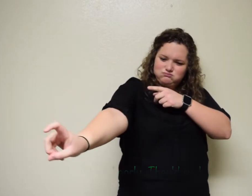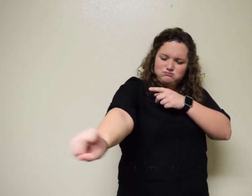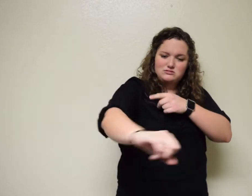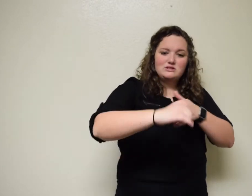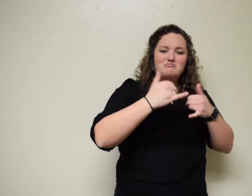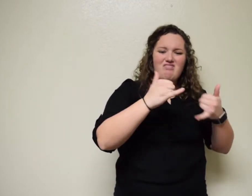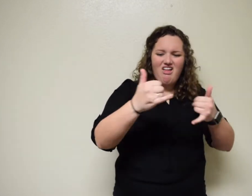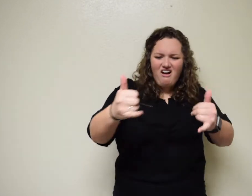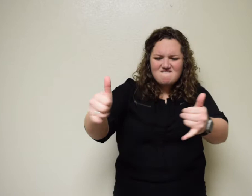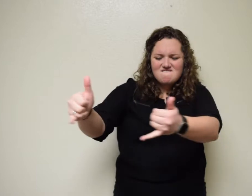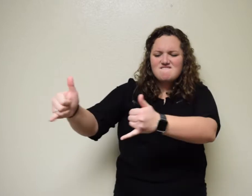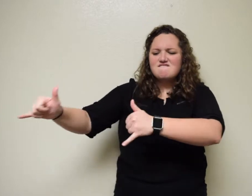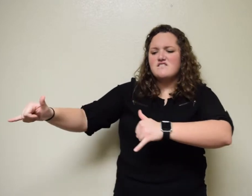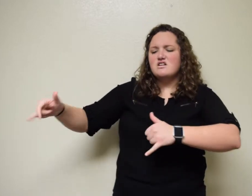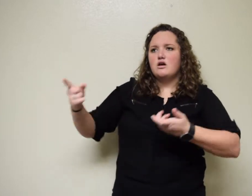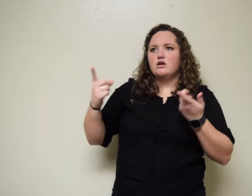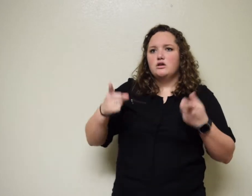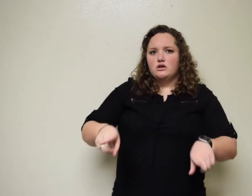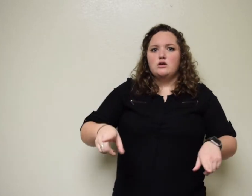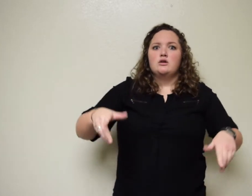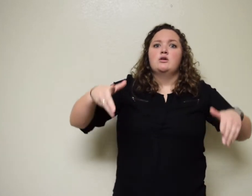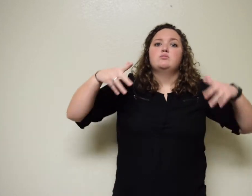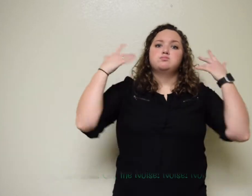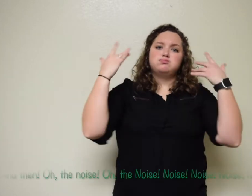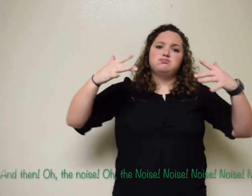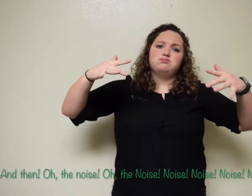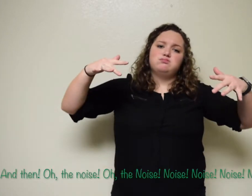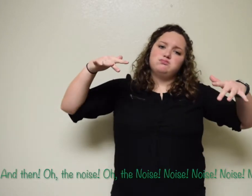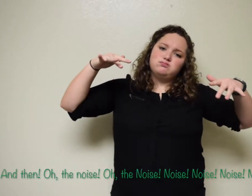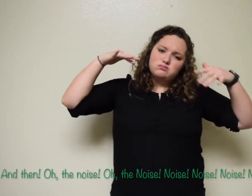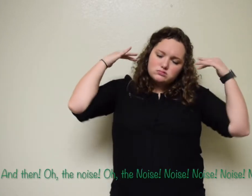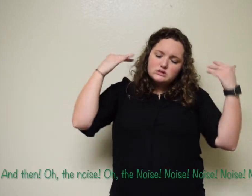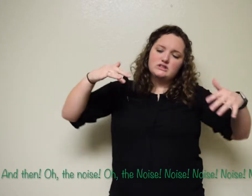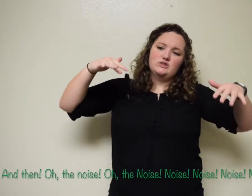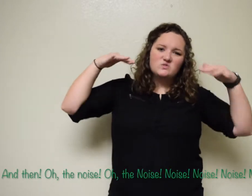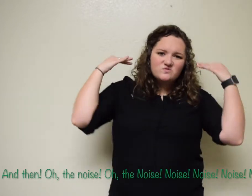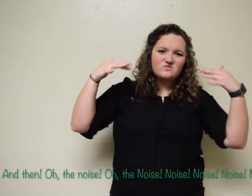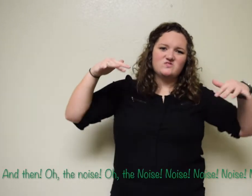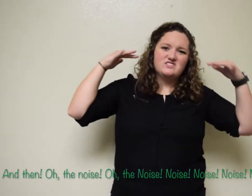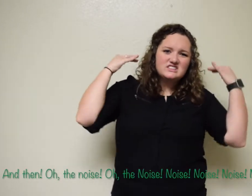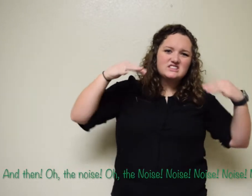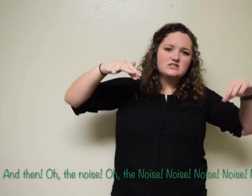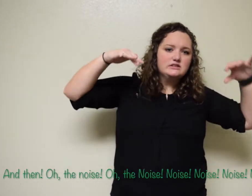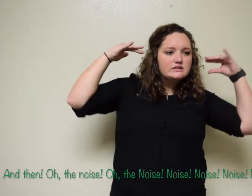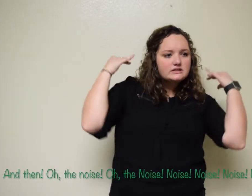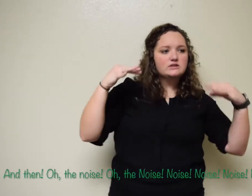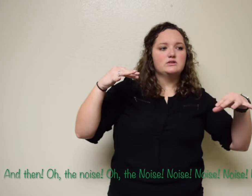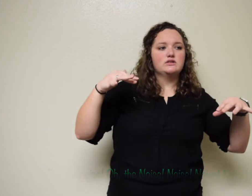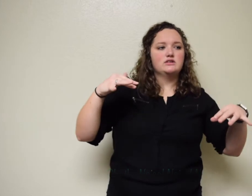And then, oh the noise, oh the noise, noise, noise, noise.